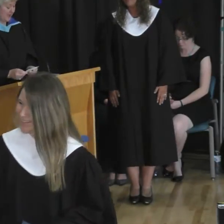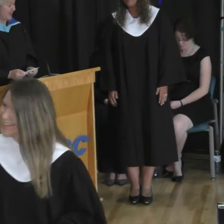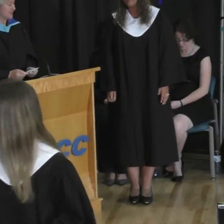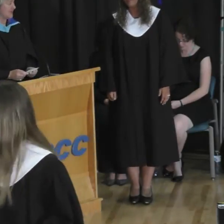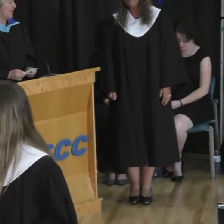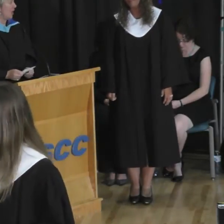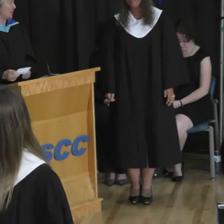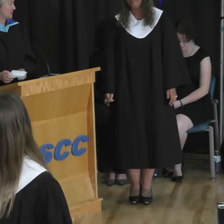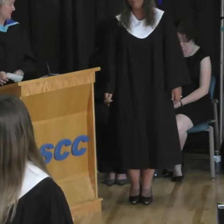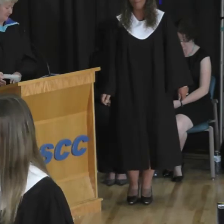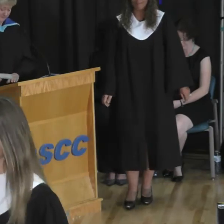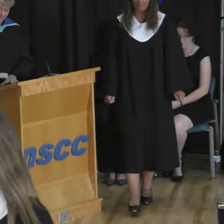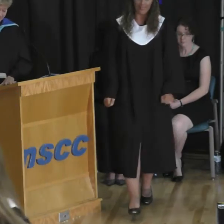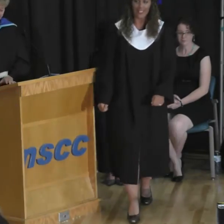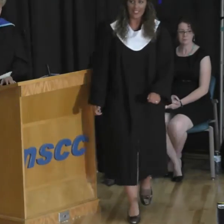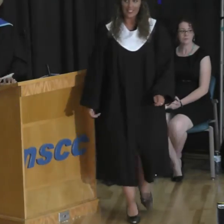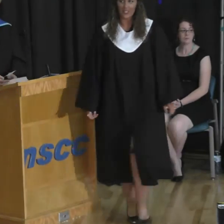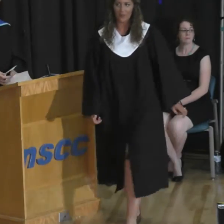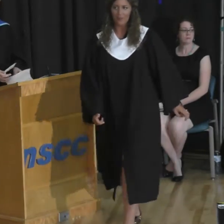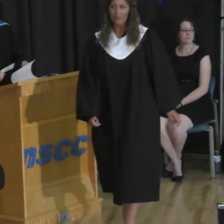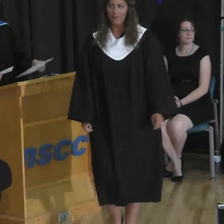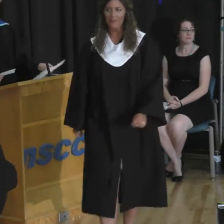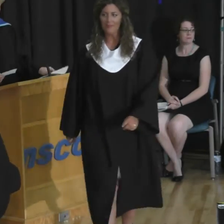Ashley Banks, honors.